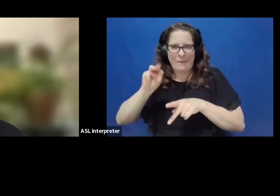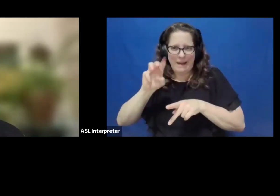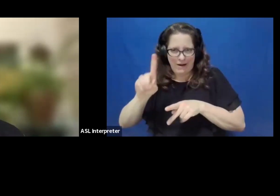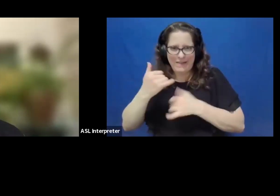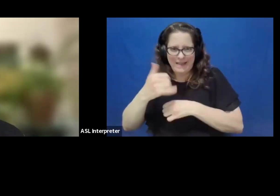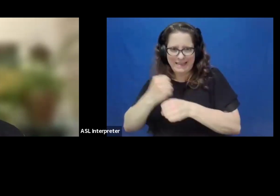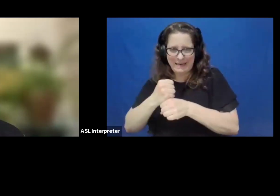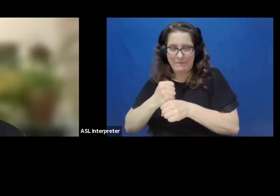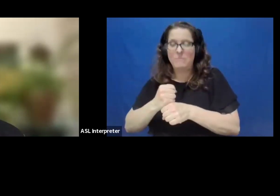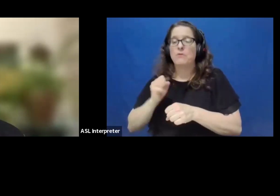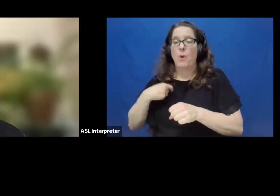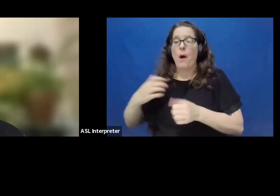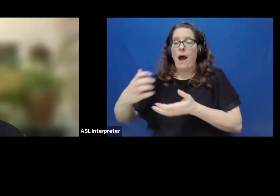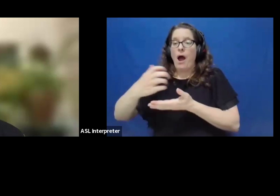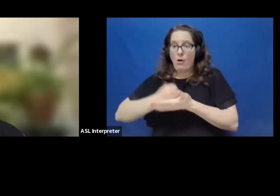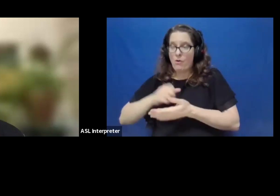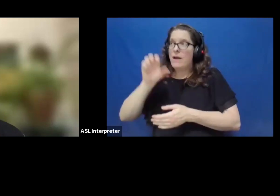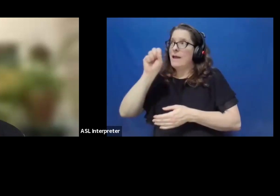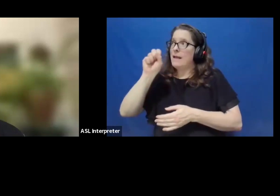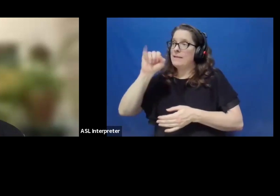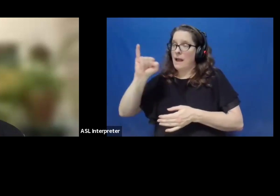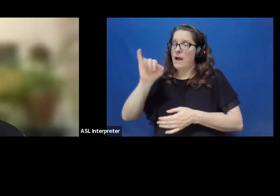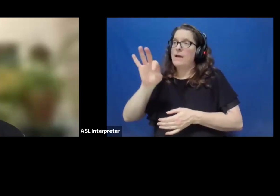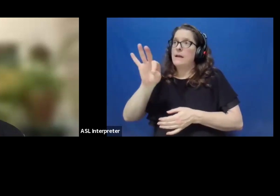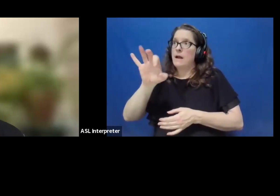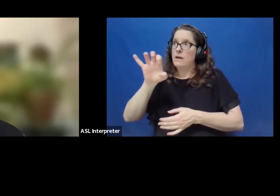person can earn up to